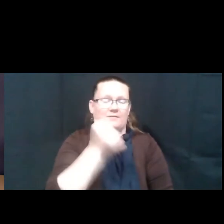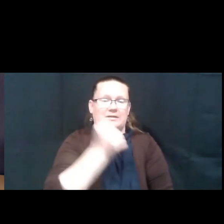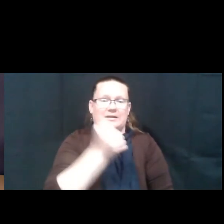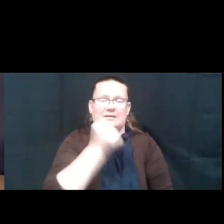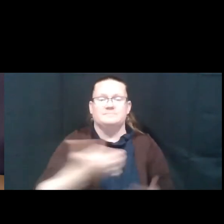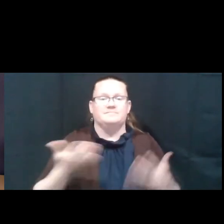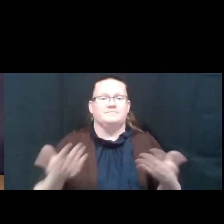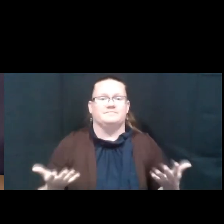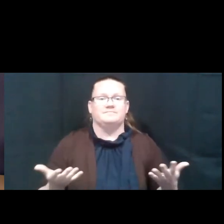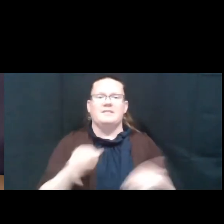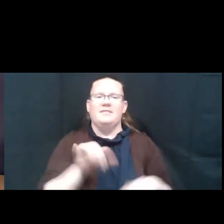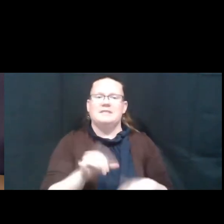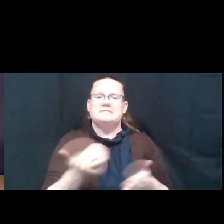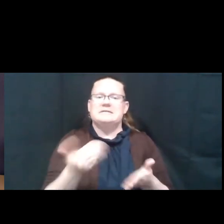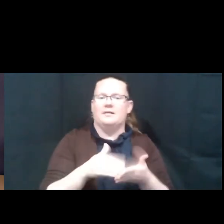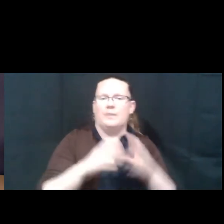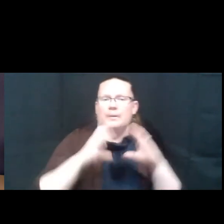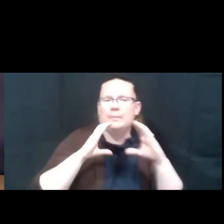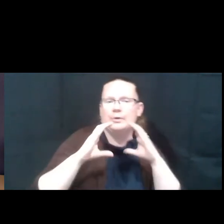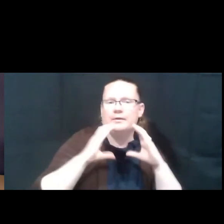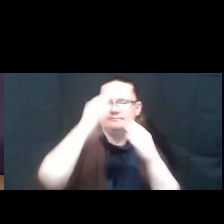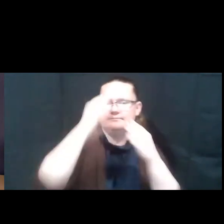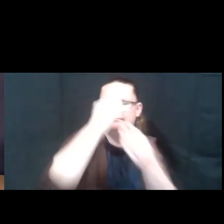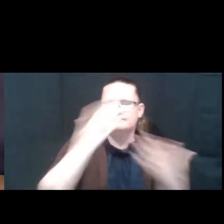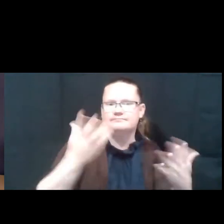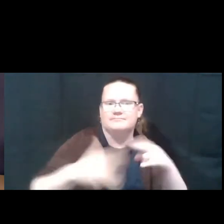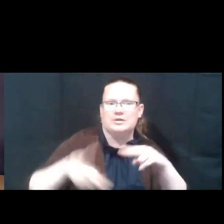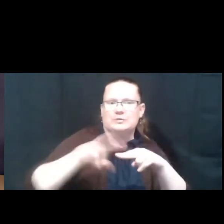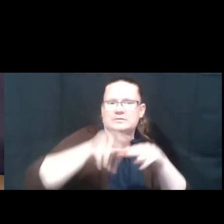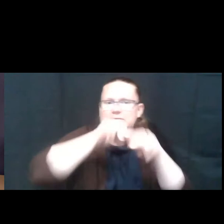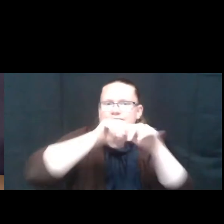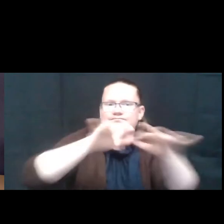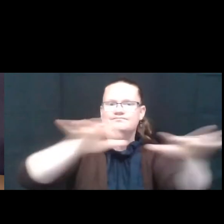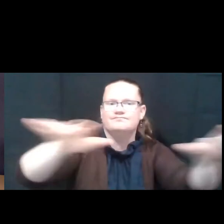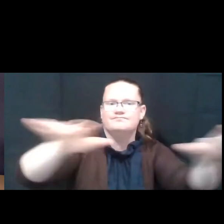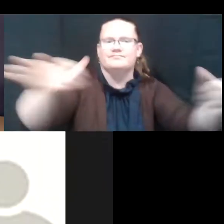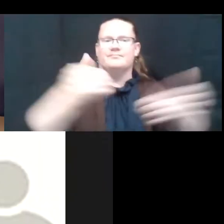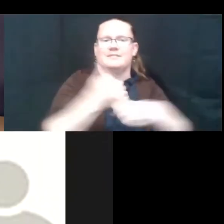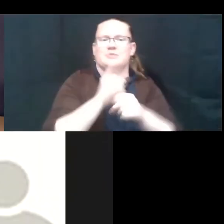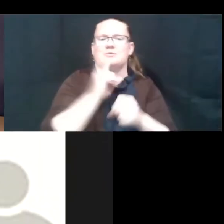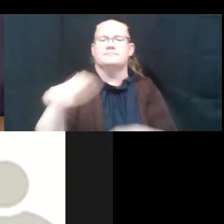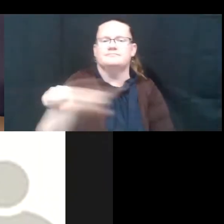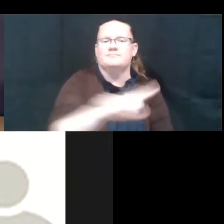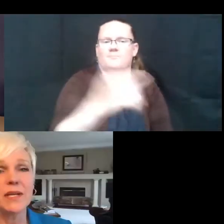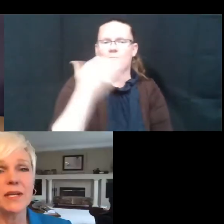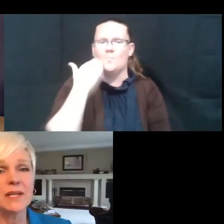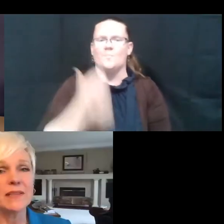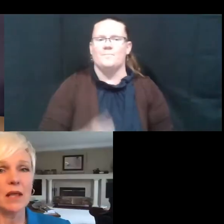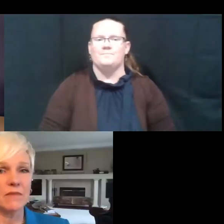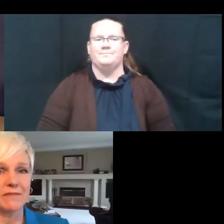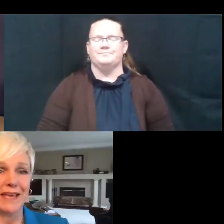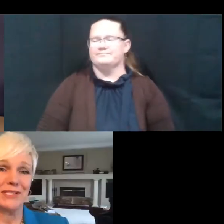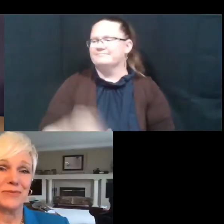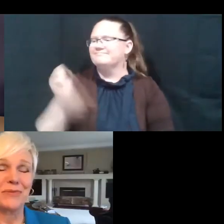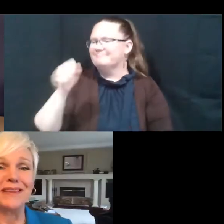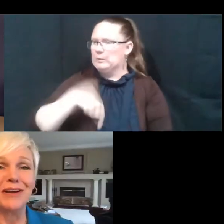again, communicating it and amplifying it and trying to spread the word. Yeah, and we are a community that loves